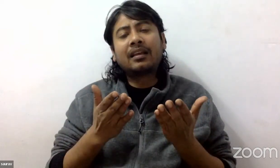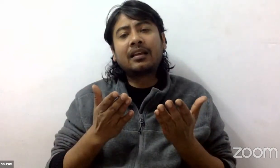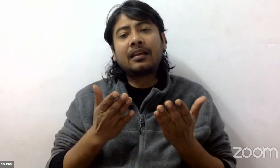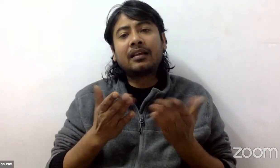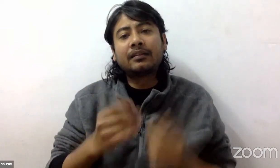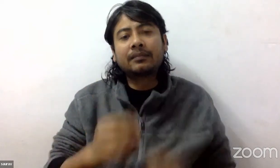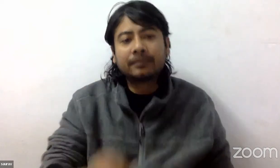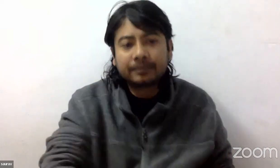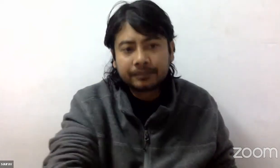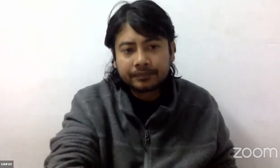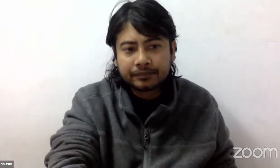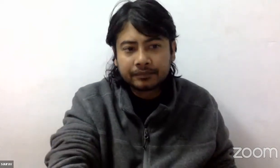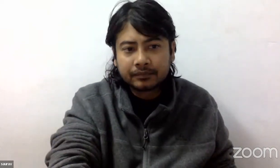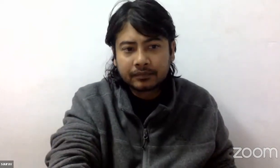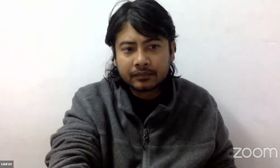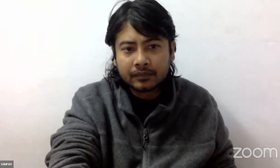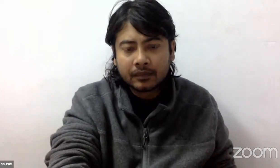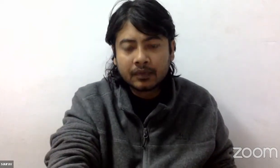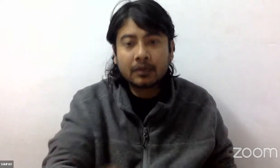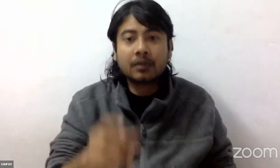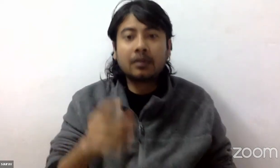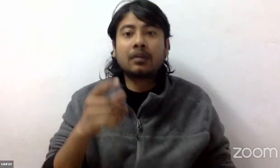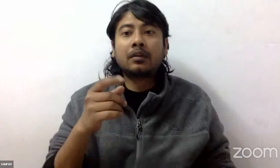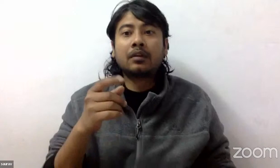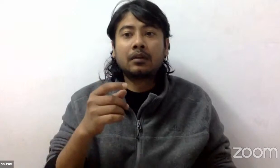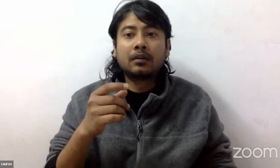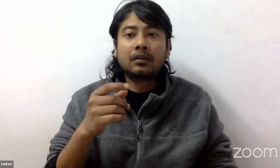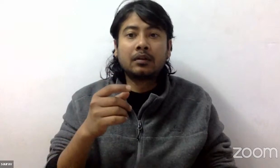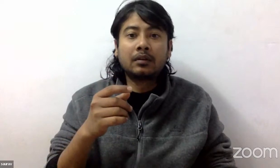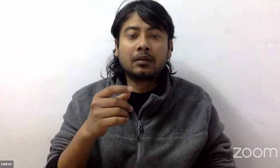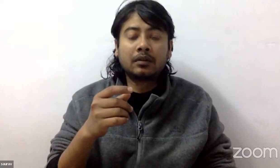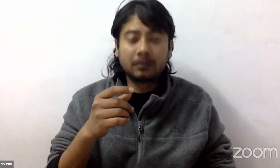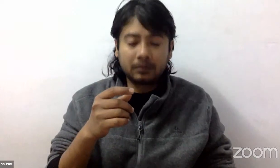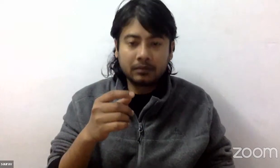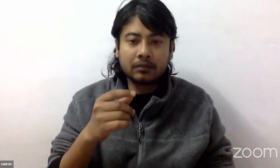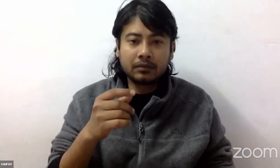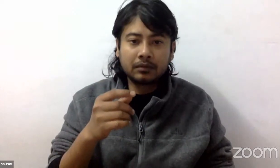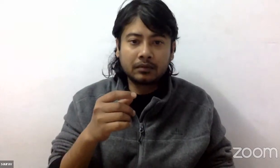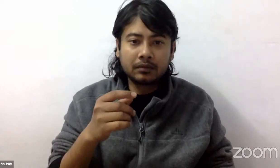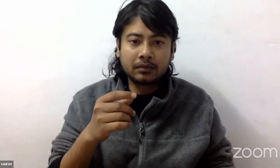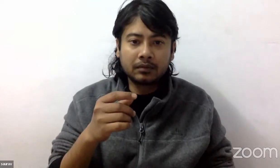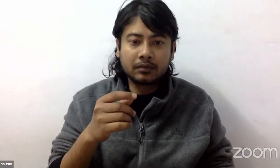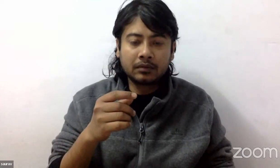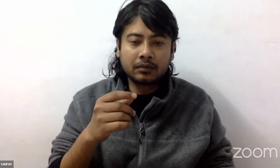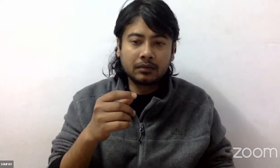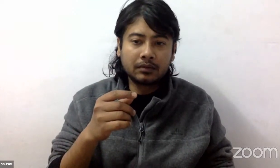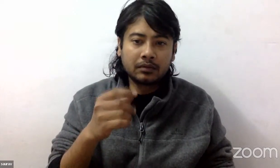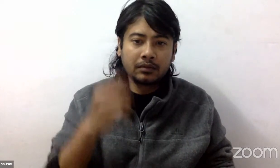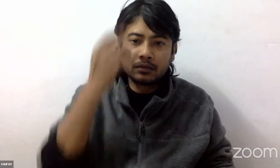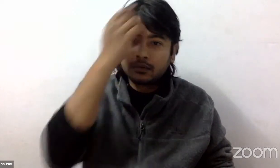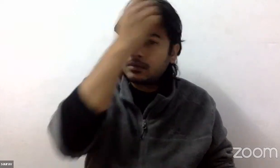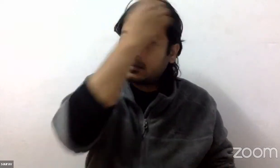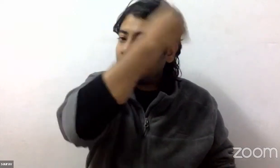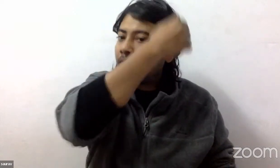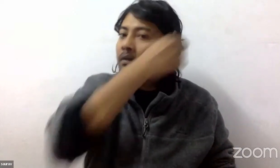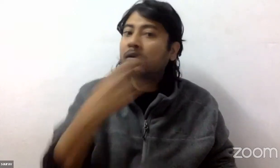if Ekadashi is active, you hide. The day Ekadashi is there, hide somewhere, go and hide yourself in the